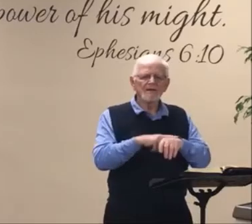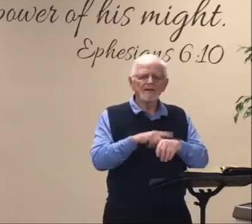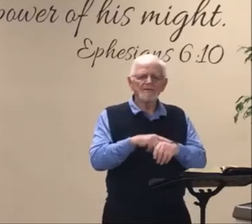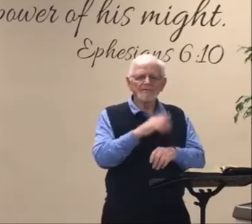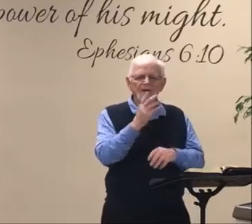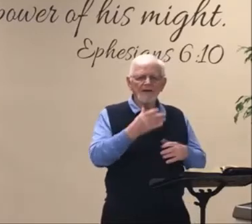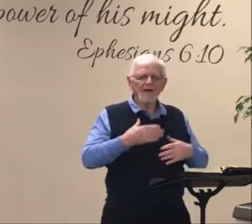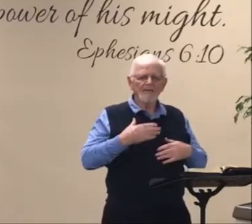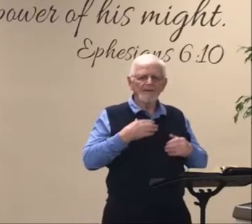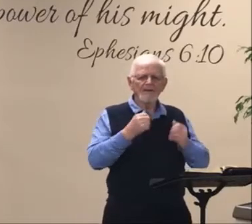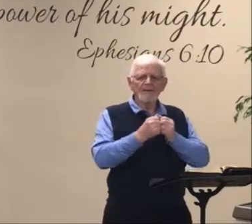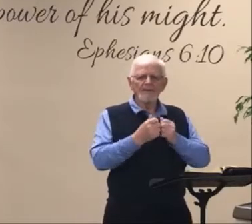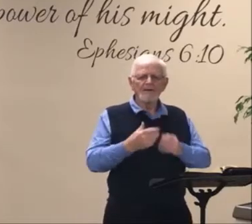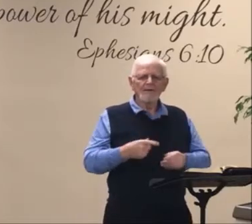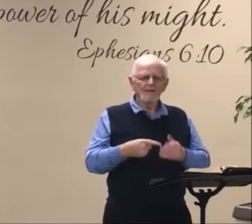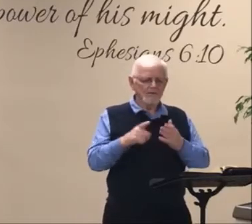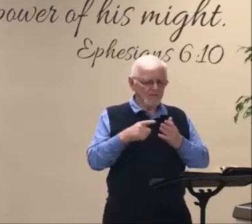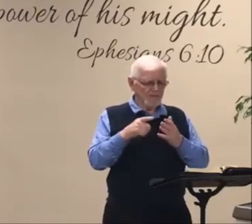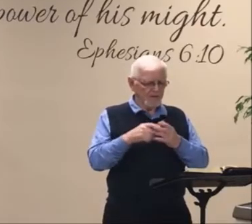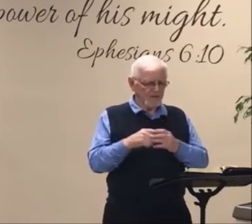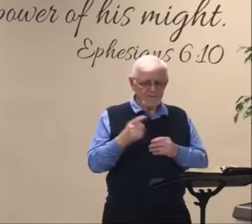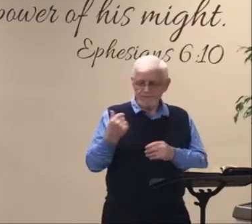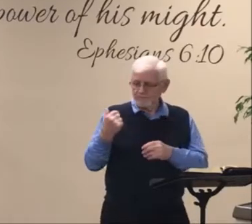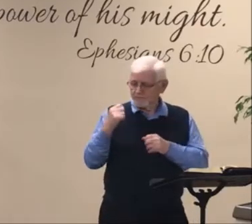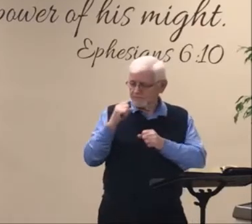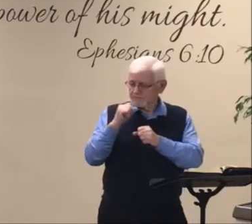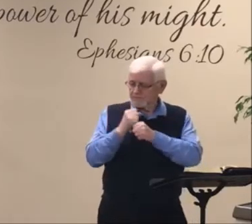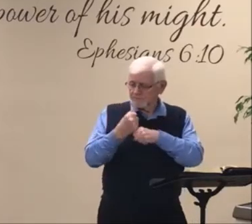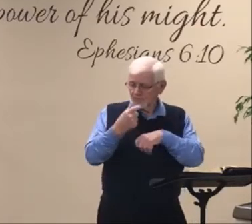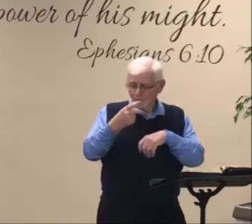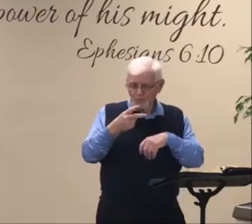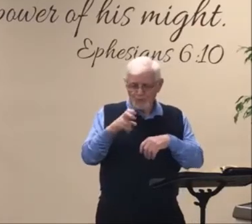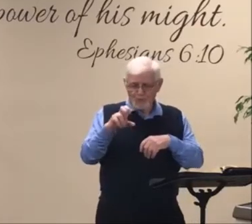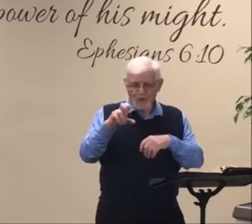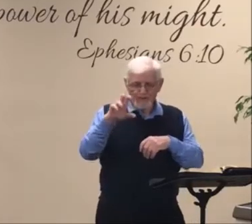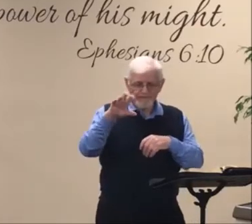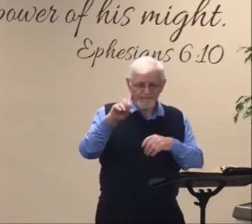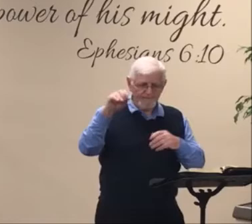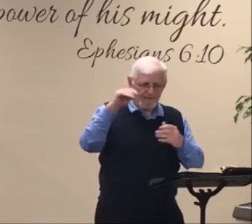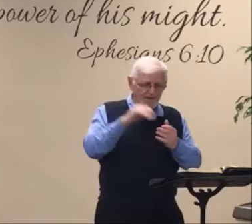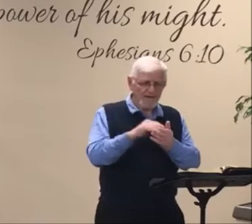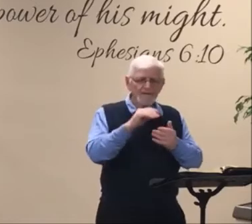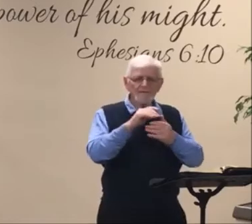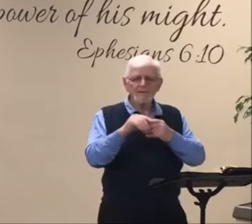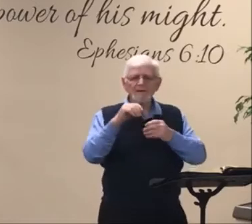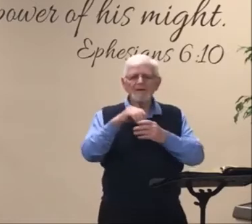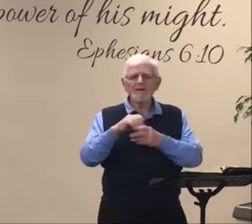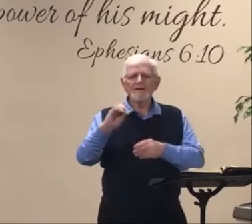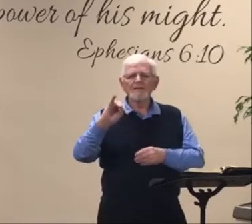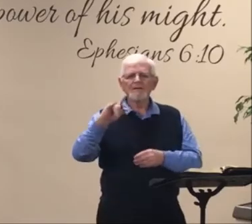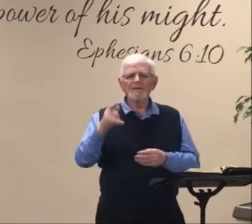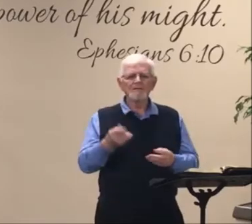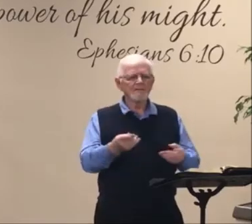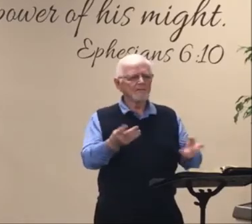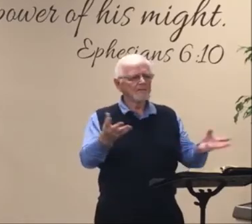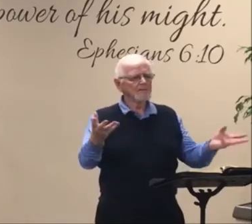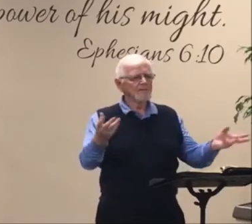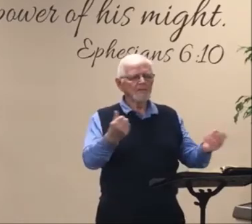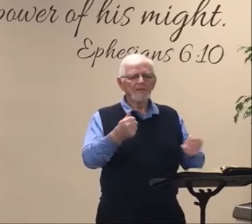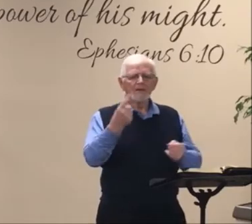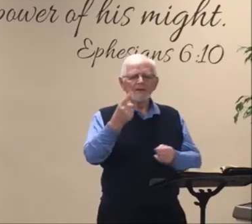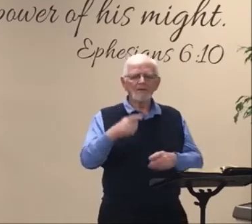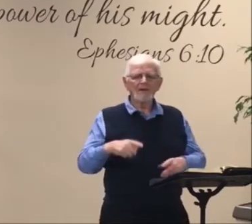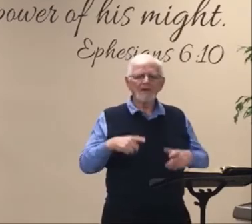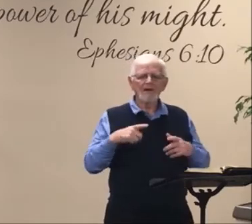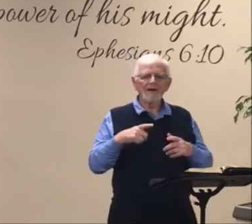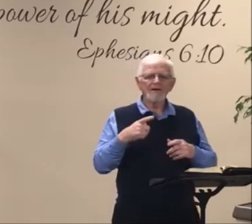pay. I was making $250,000 a year in the oil fields. Has anybody been alive long enough to